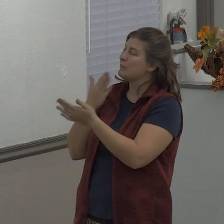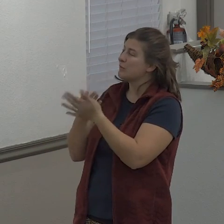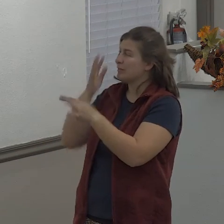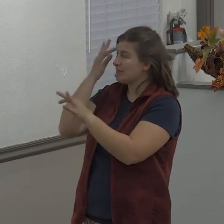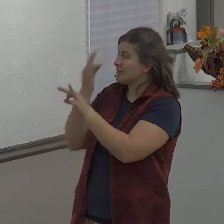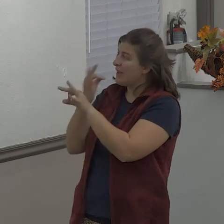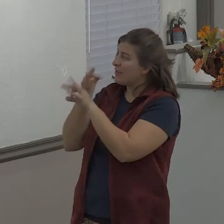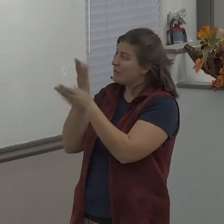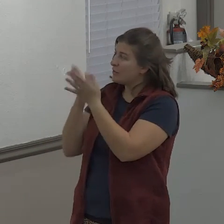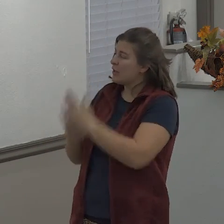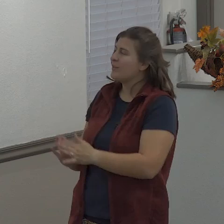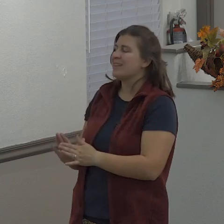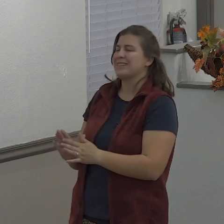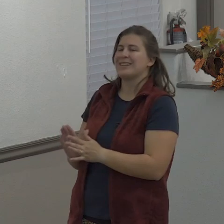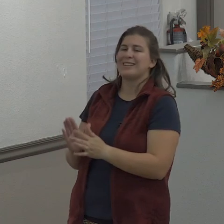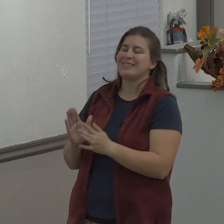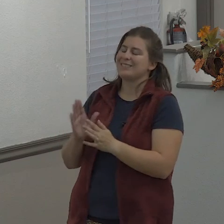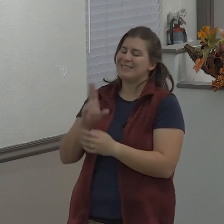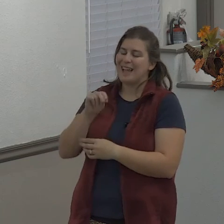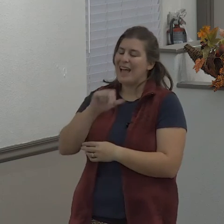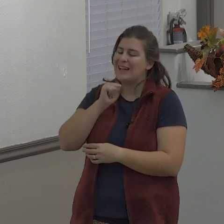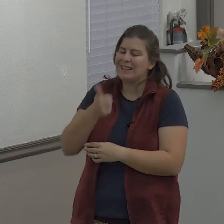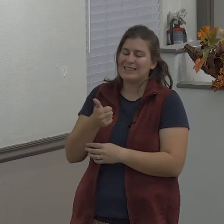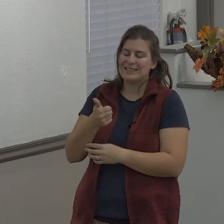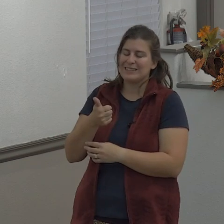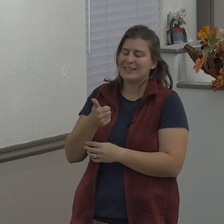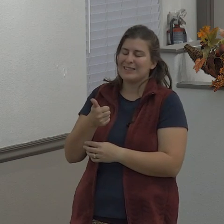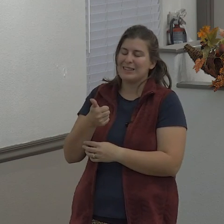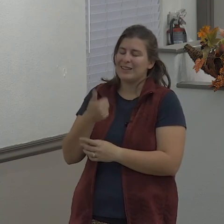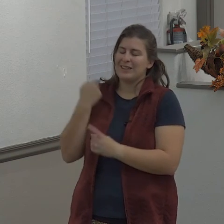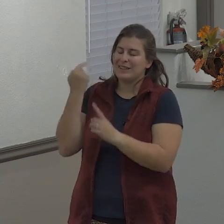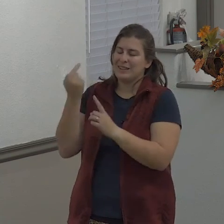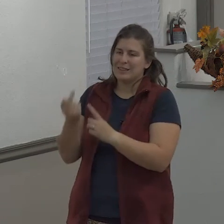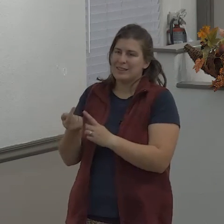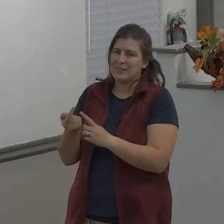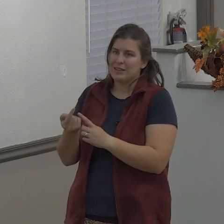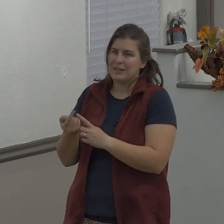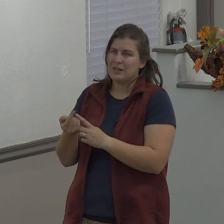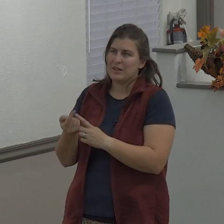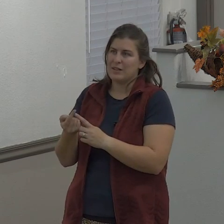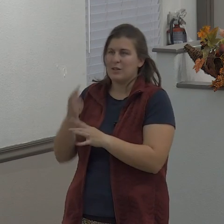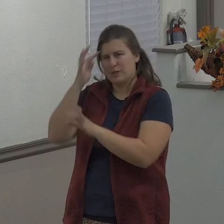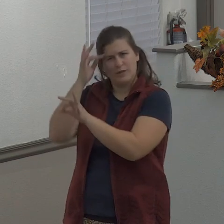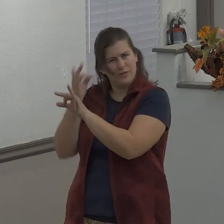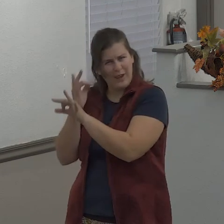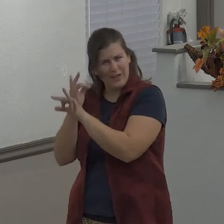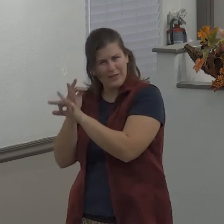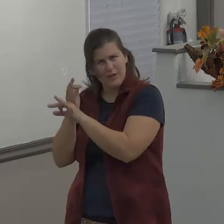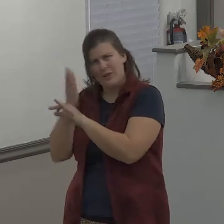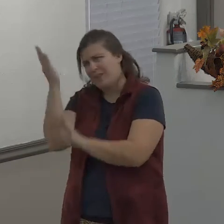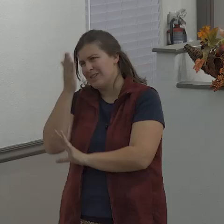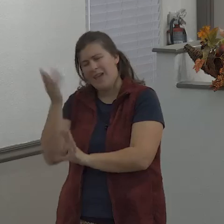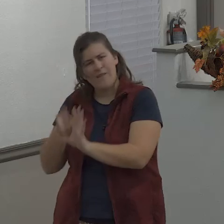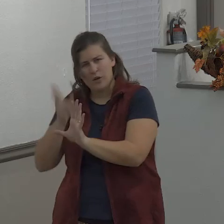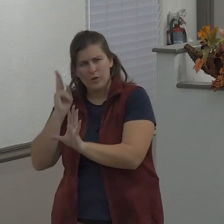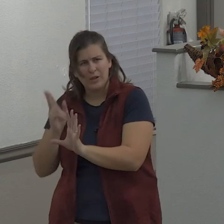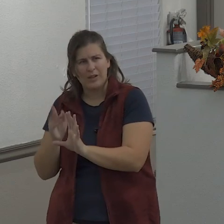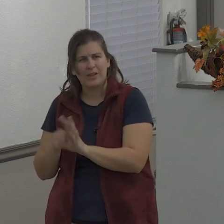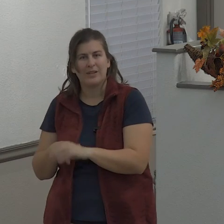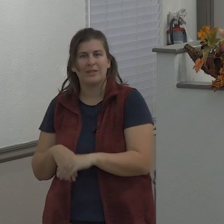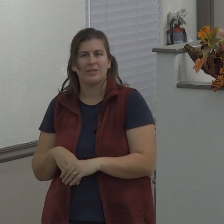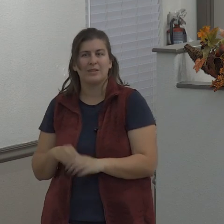faithful. And the faithful, they don't quit. Are you on board?